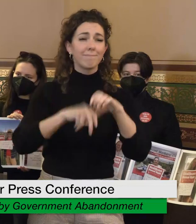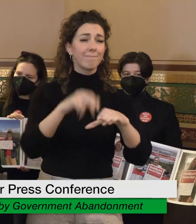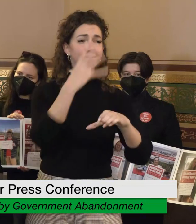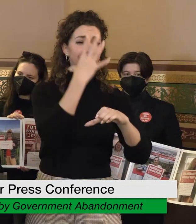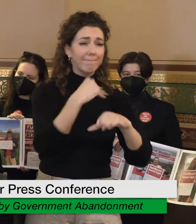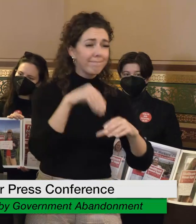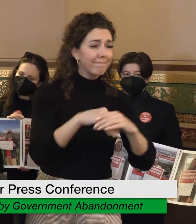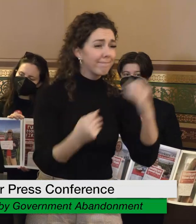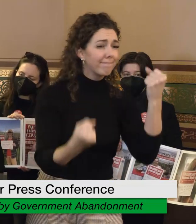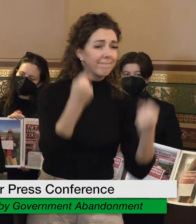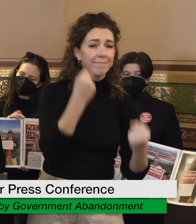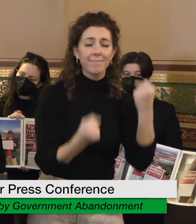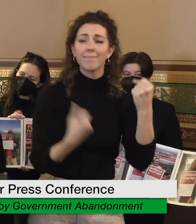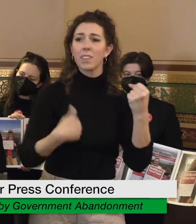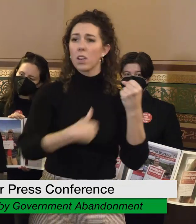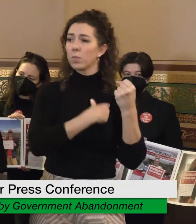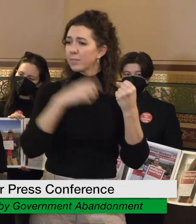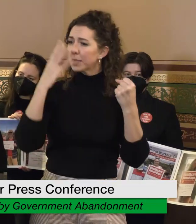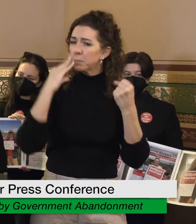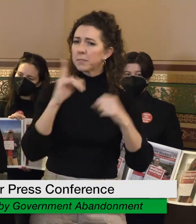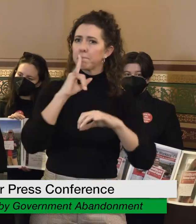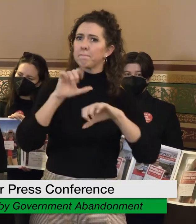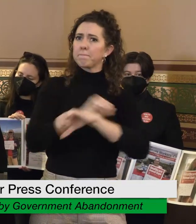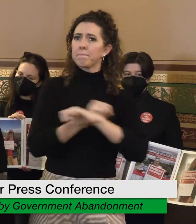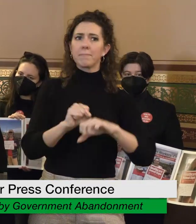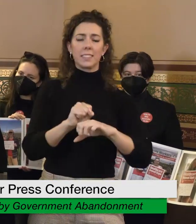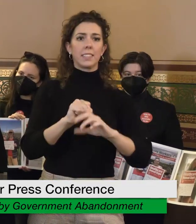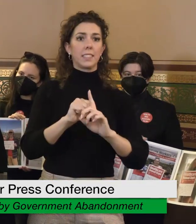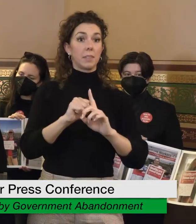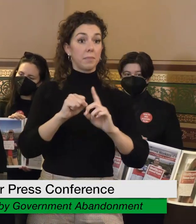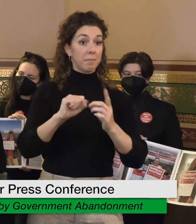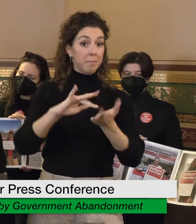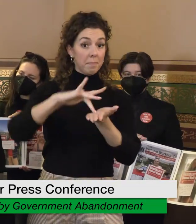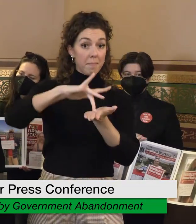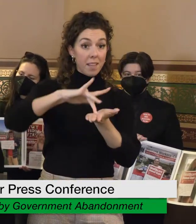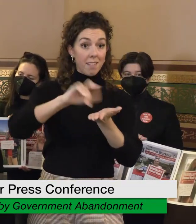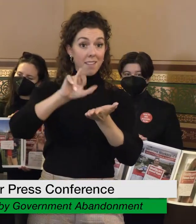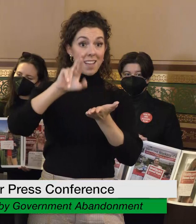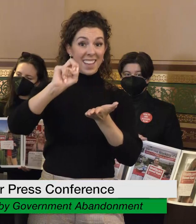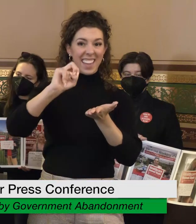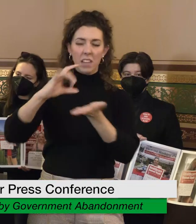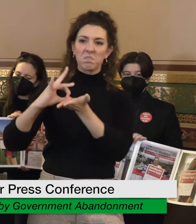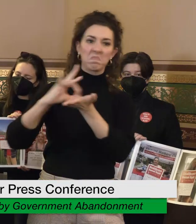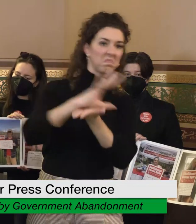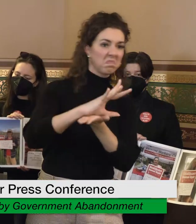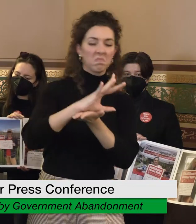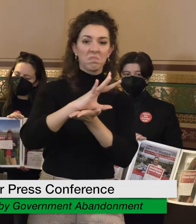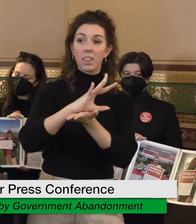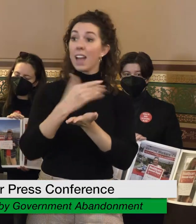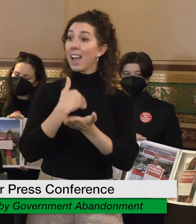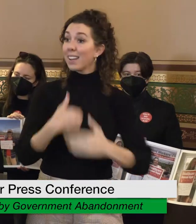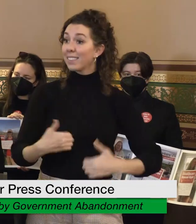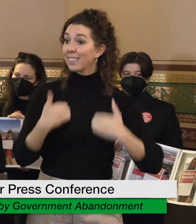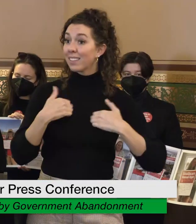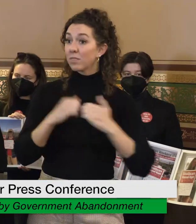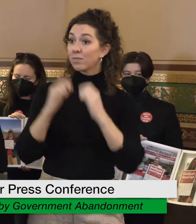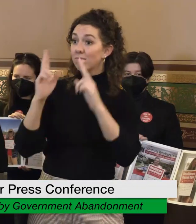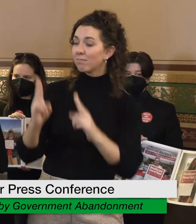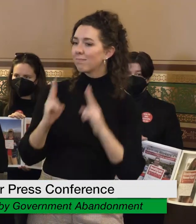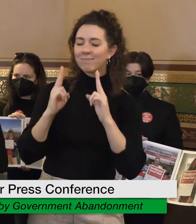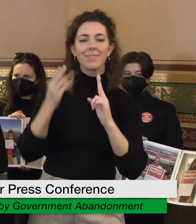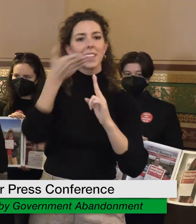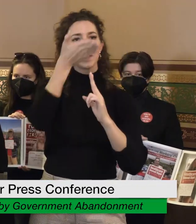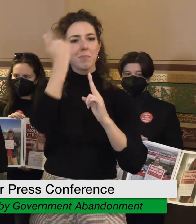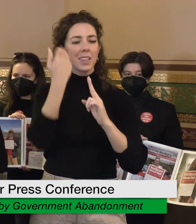the horrors of being denied medical care while incarcerated or excluded from a life with dignity because of systemic